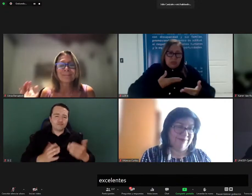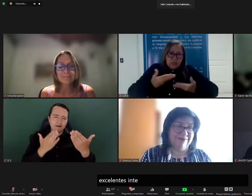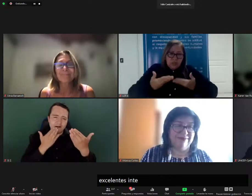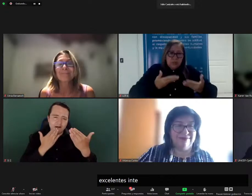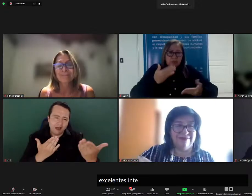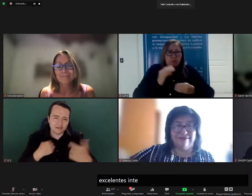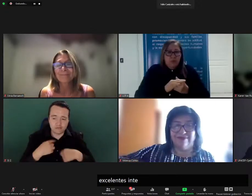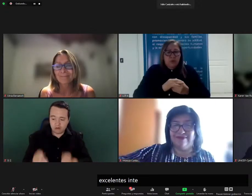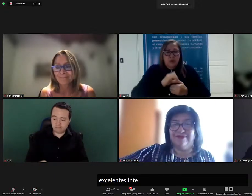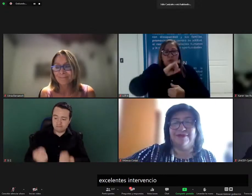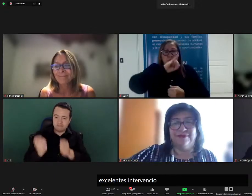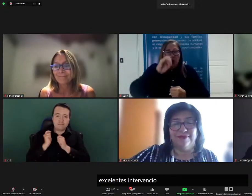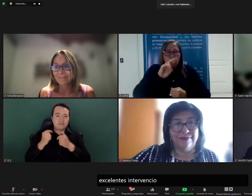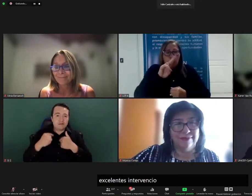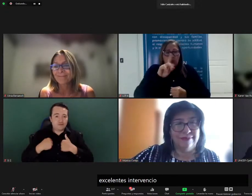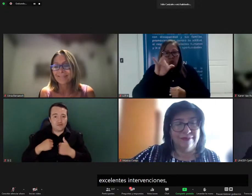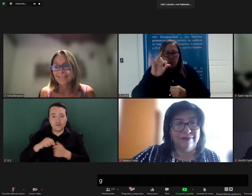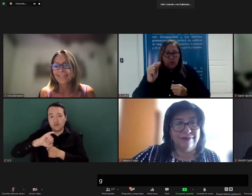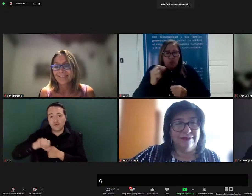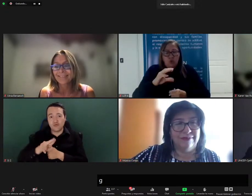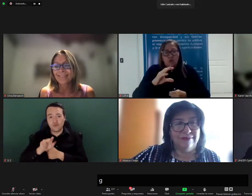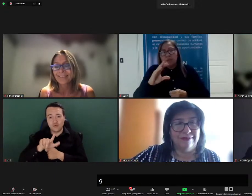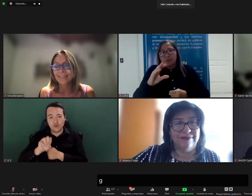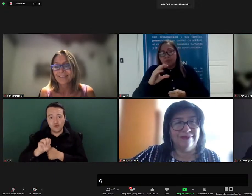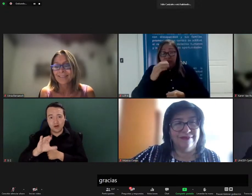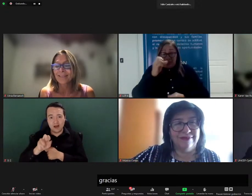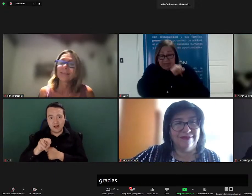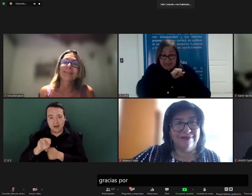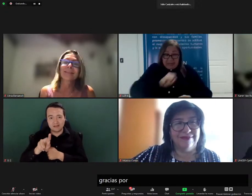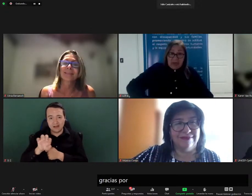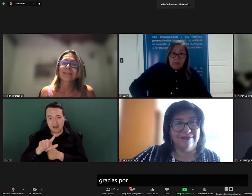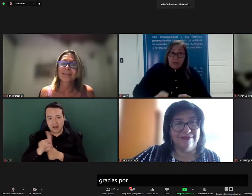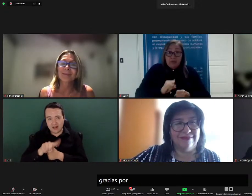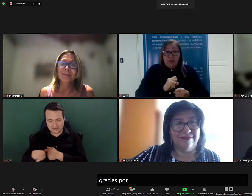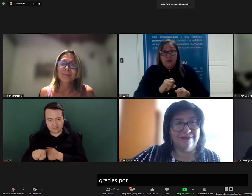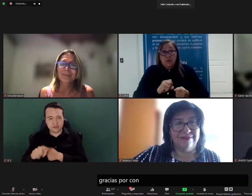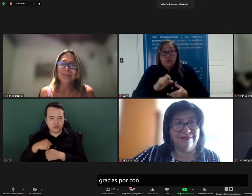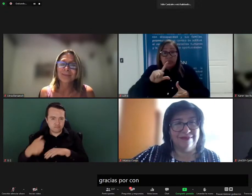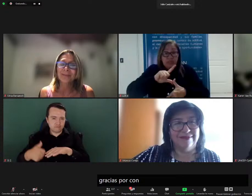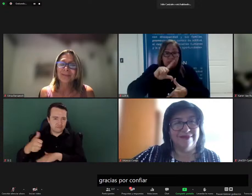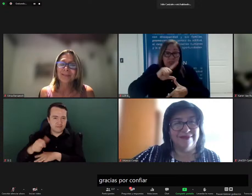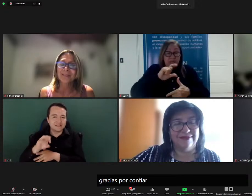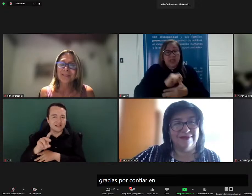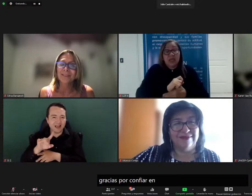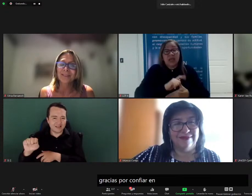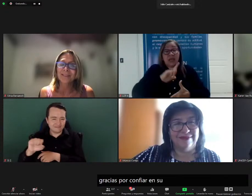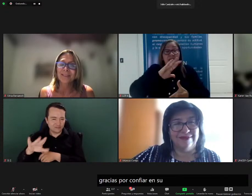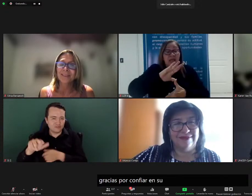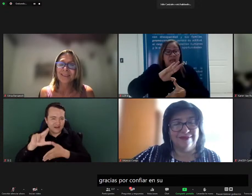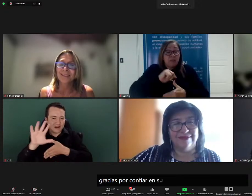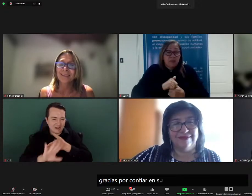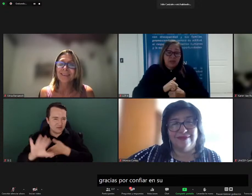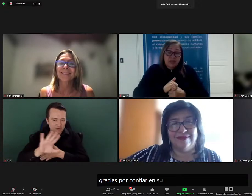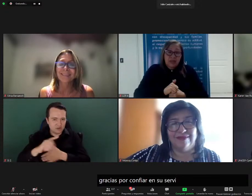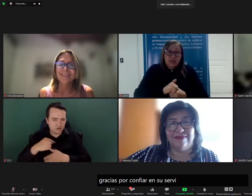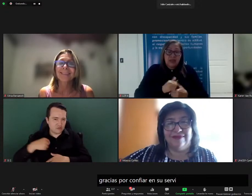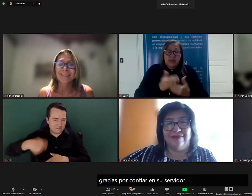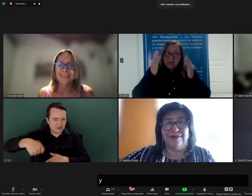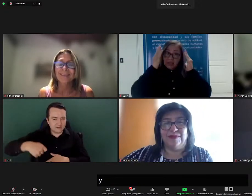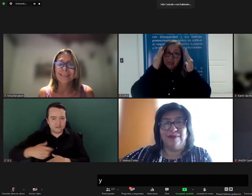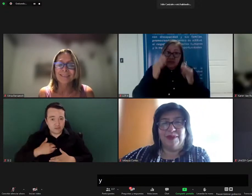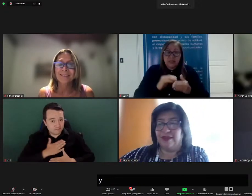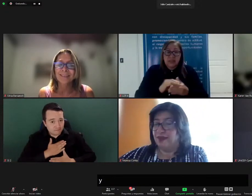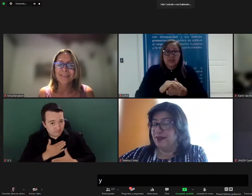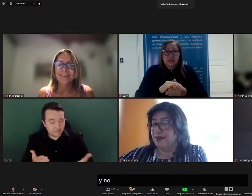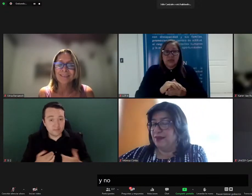for trusting me julio canisales current president of the civil land in america to